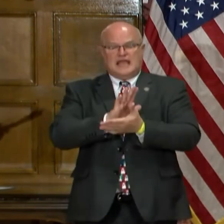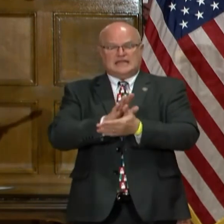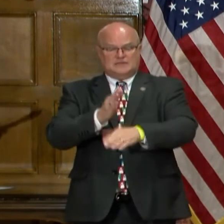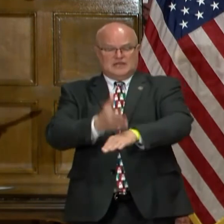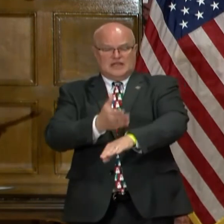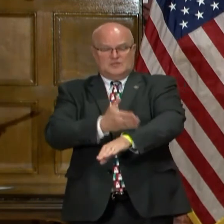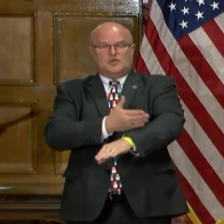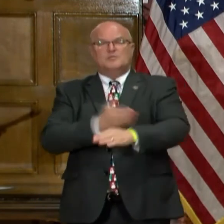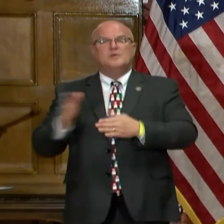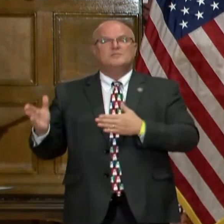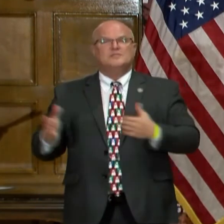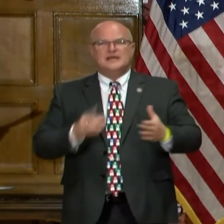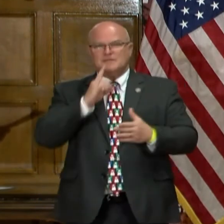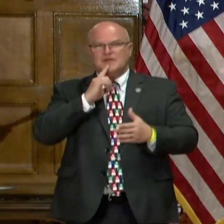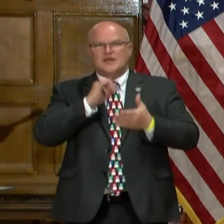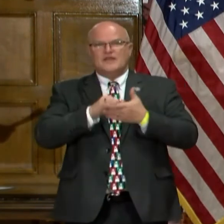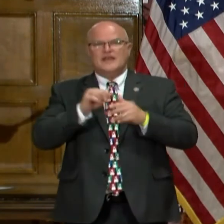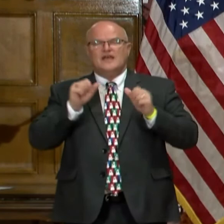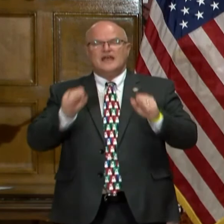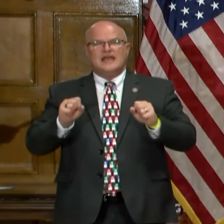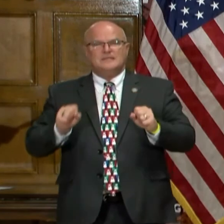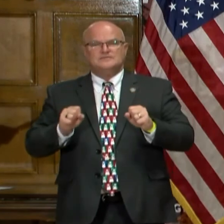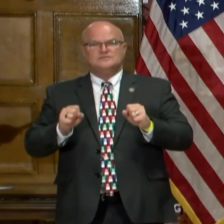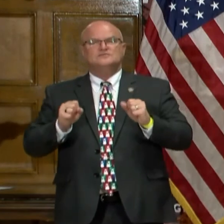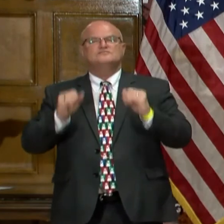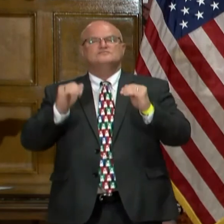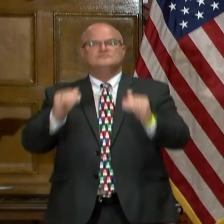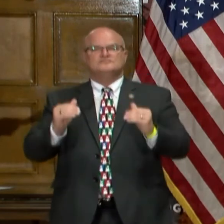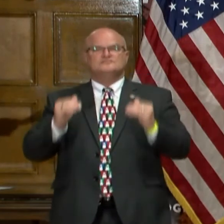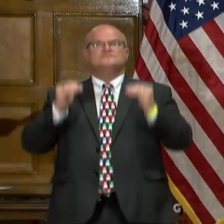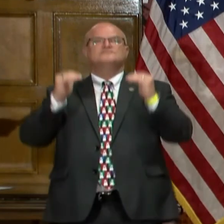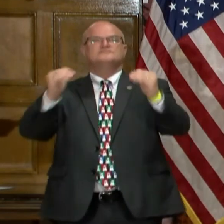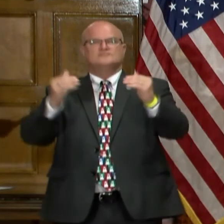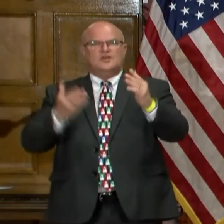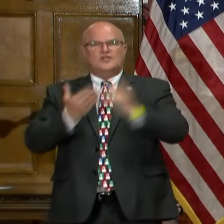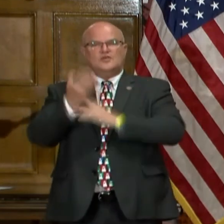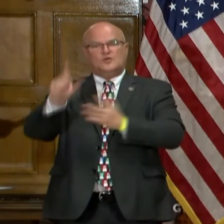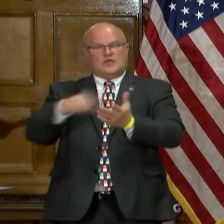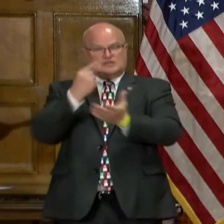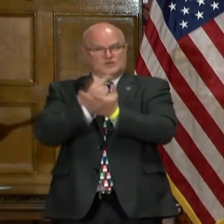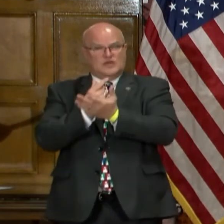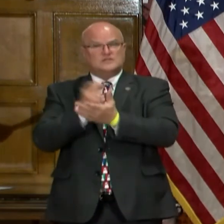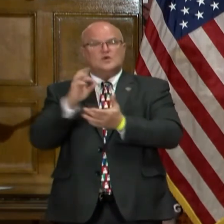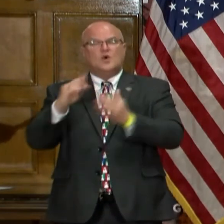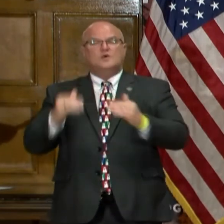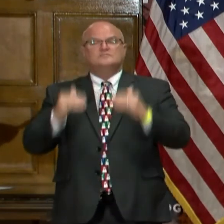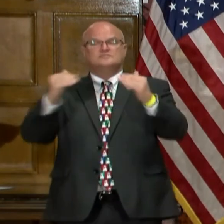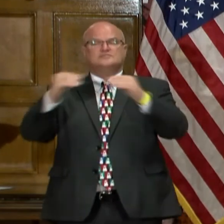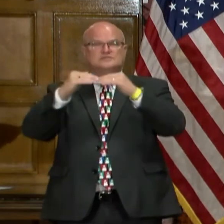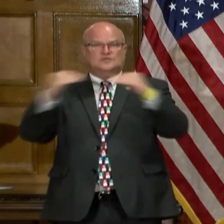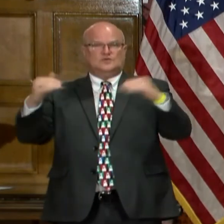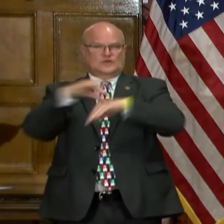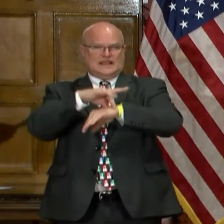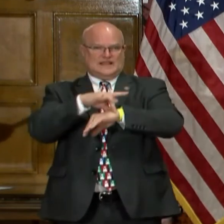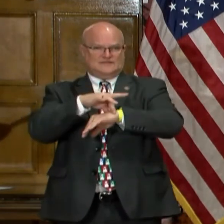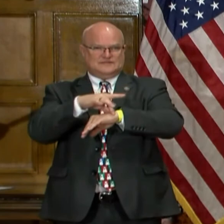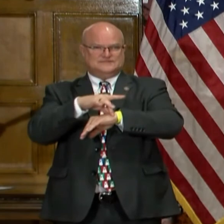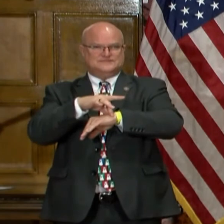improvement plan to make sure they are able to advance either through graduation or advance to the next grade